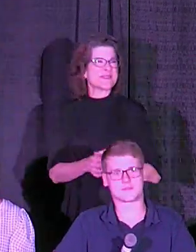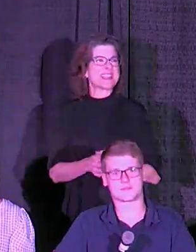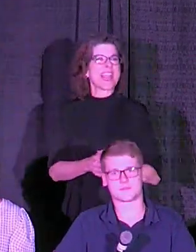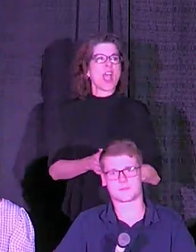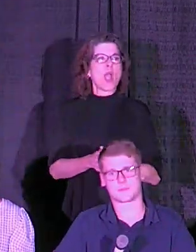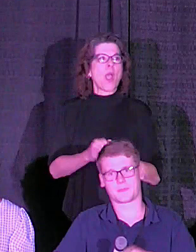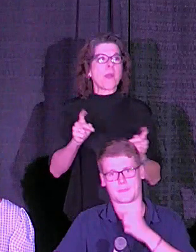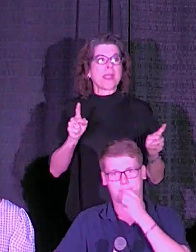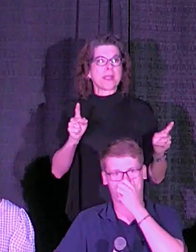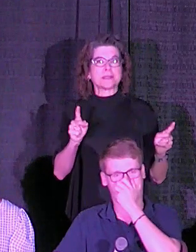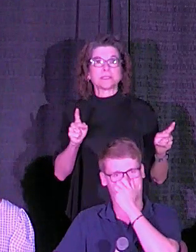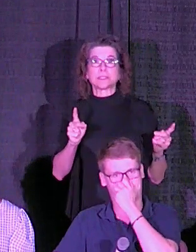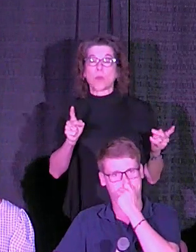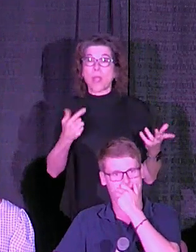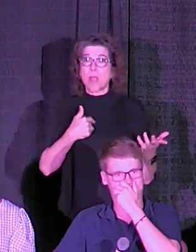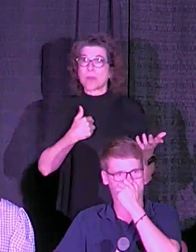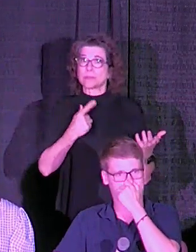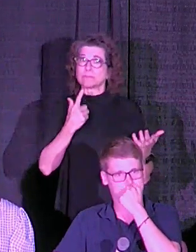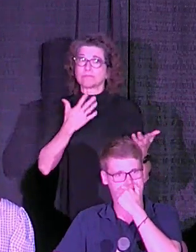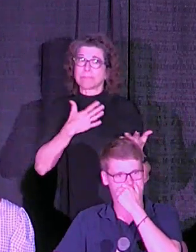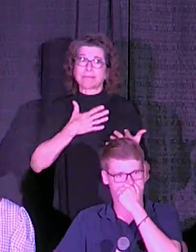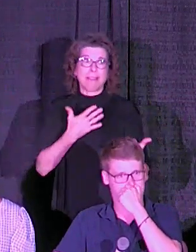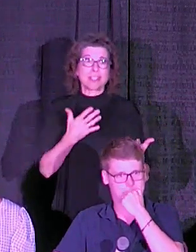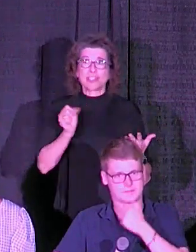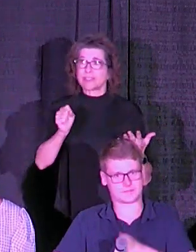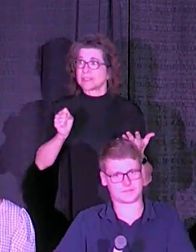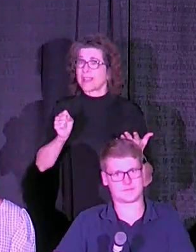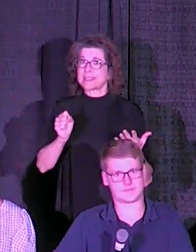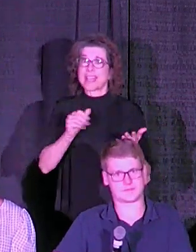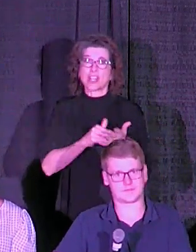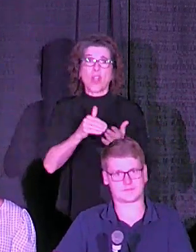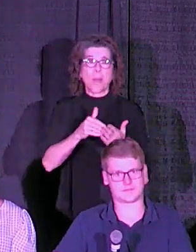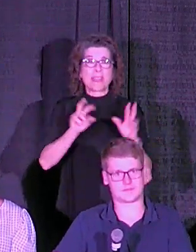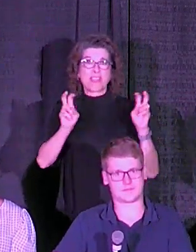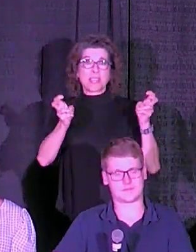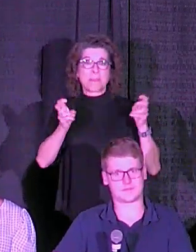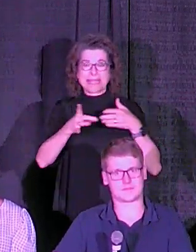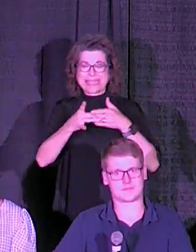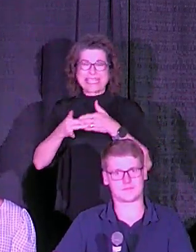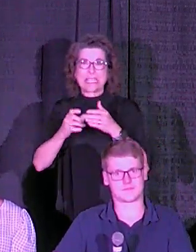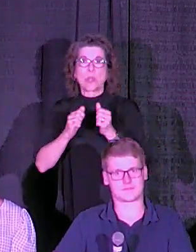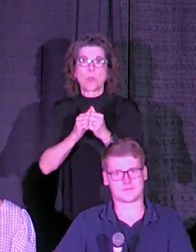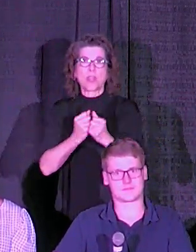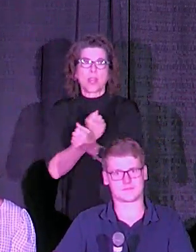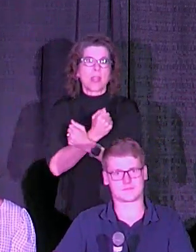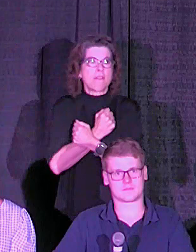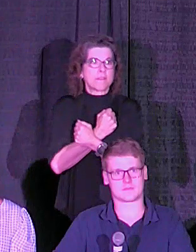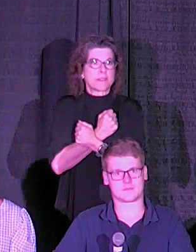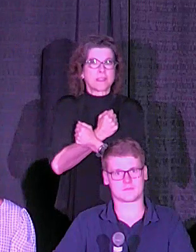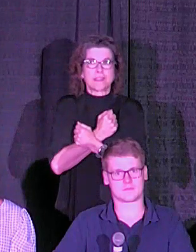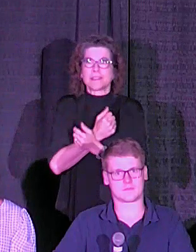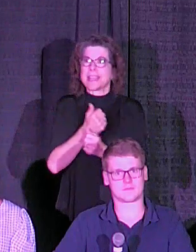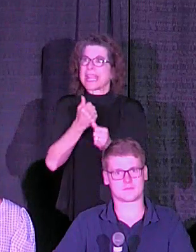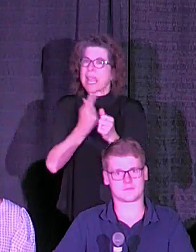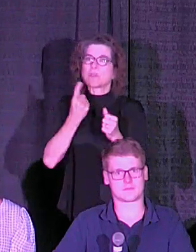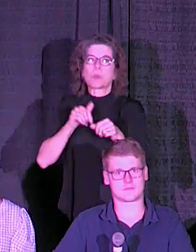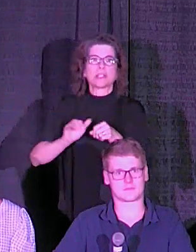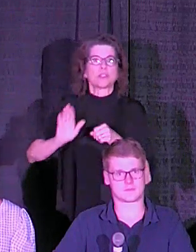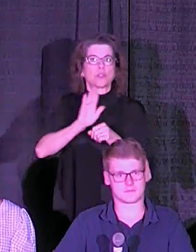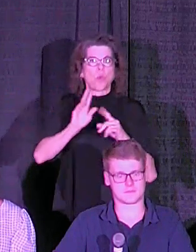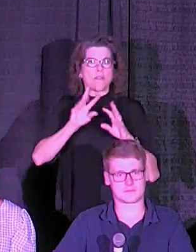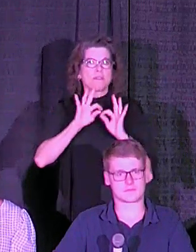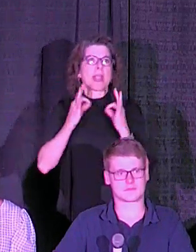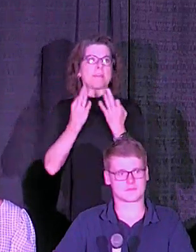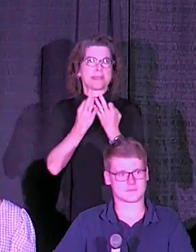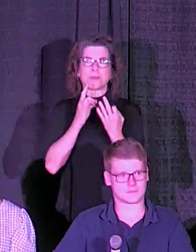So I just want to acknowledge the common theme of leading with love and treating everyone as your universal family. I appreciate that